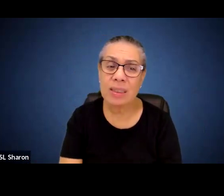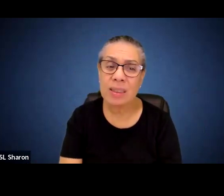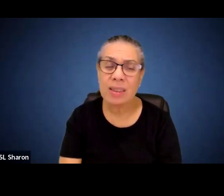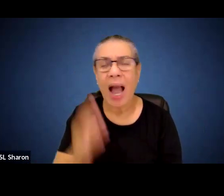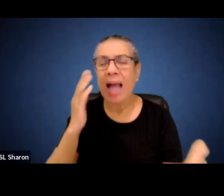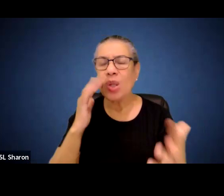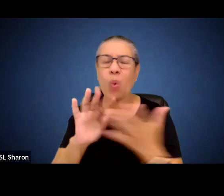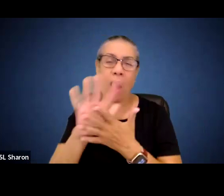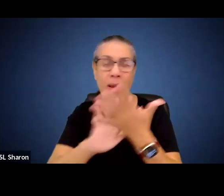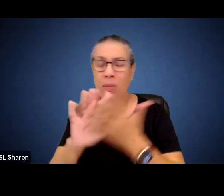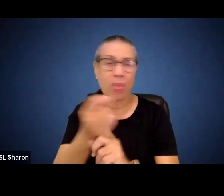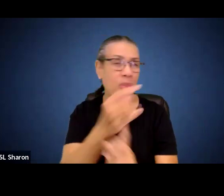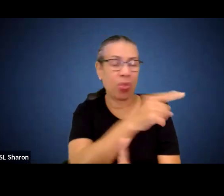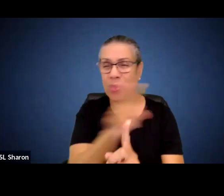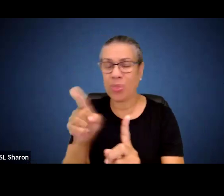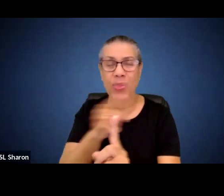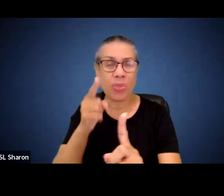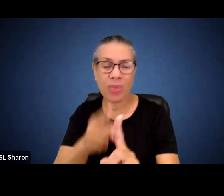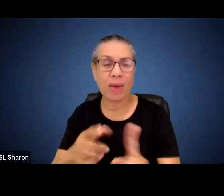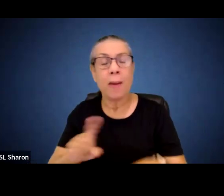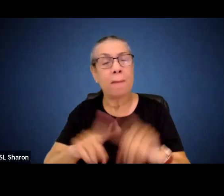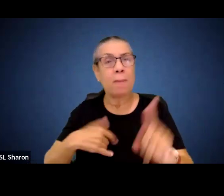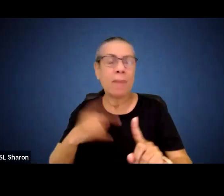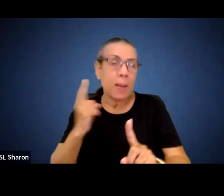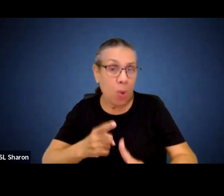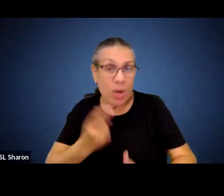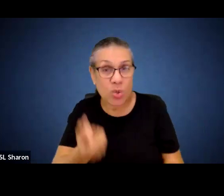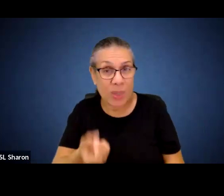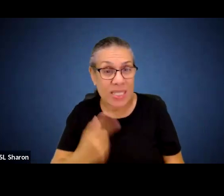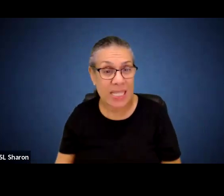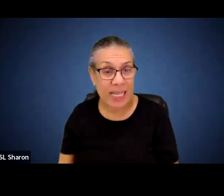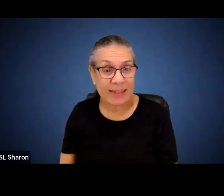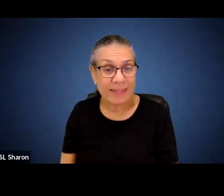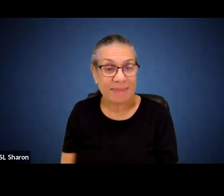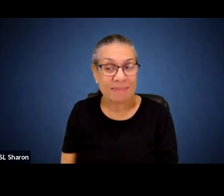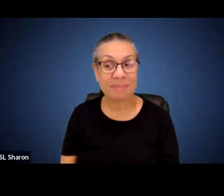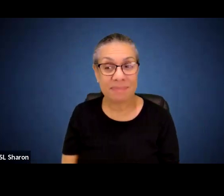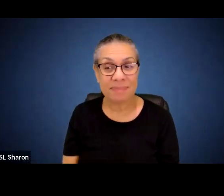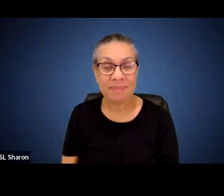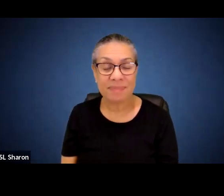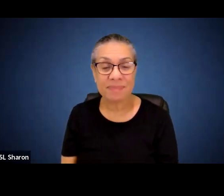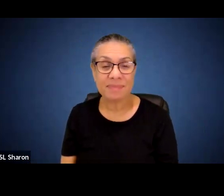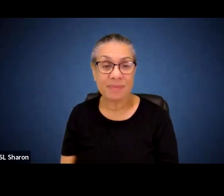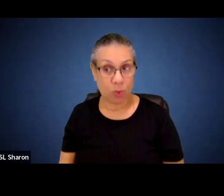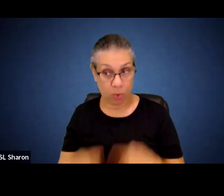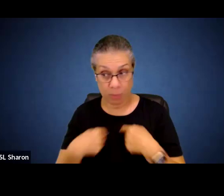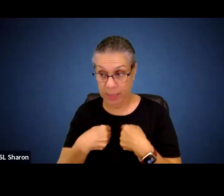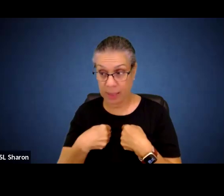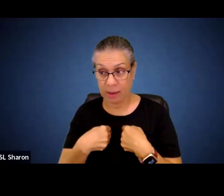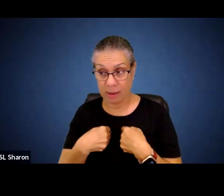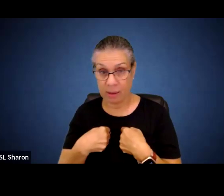I know I'm jumbling around, but you know the essence is the question is there. For me? For